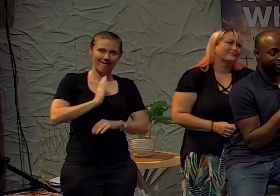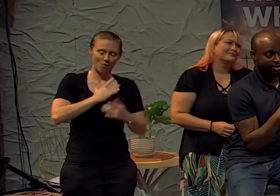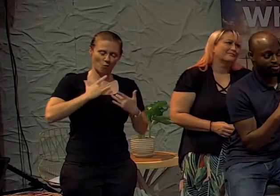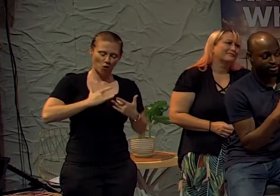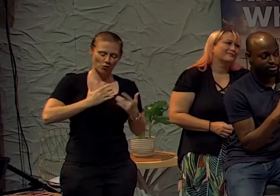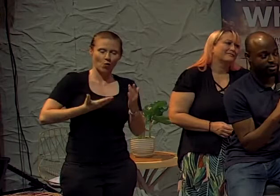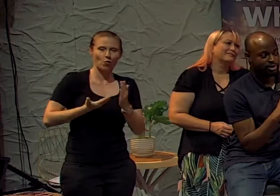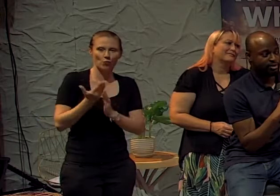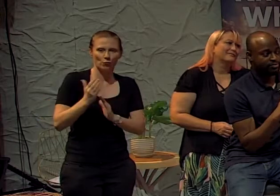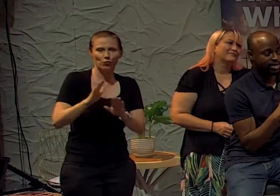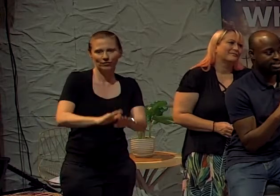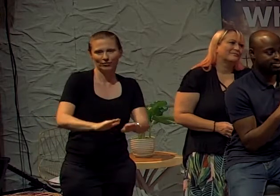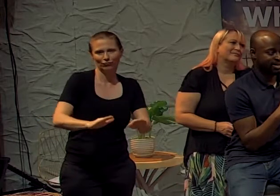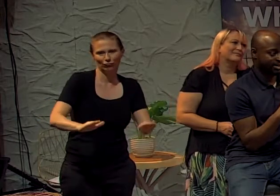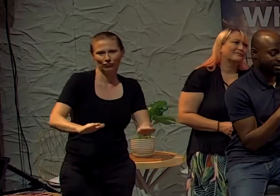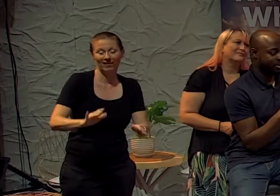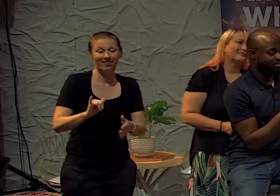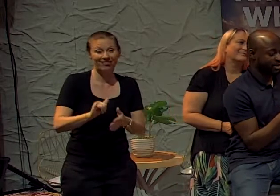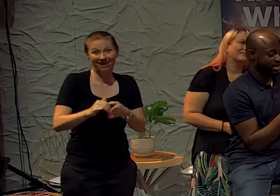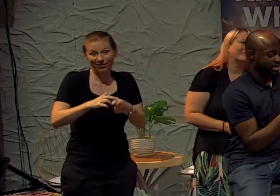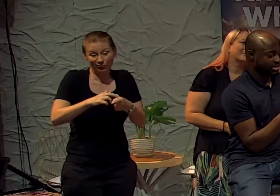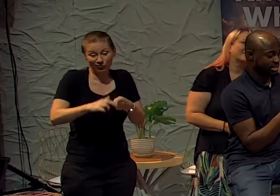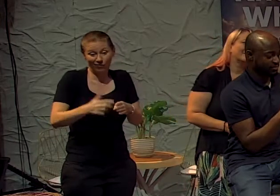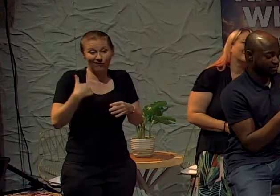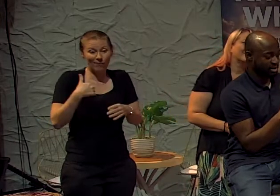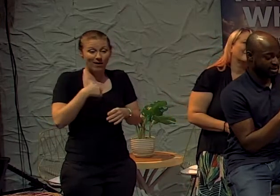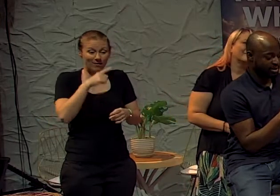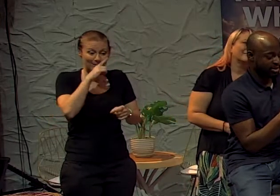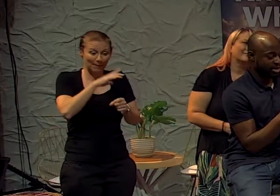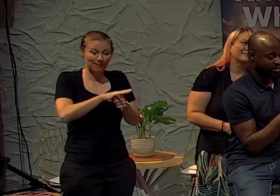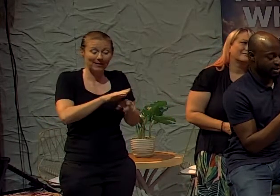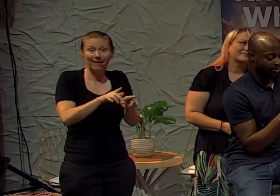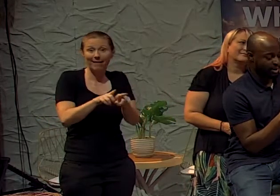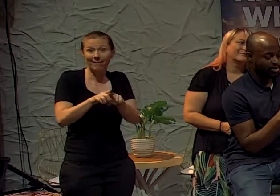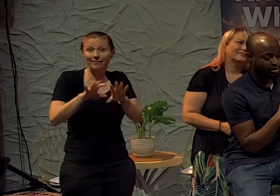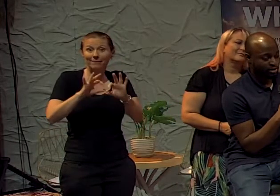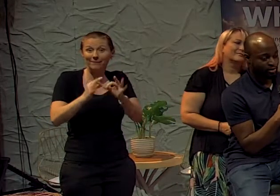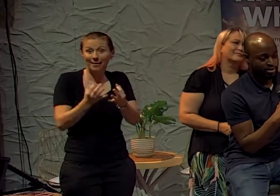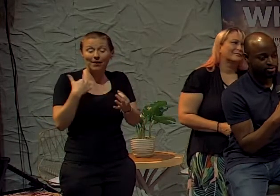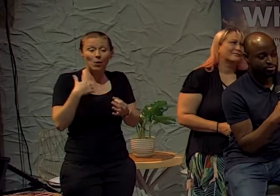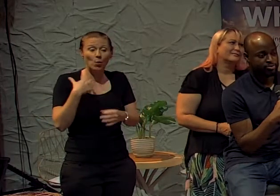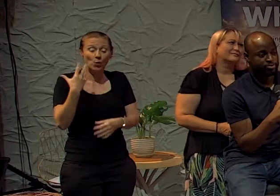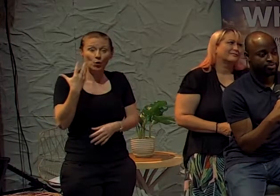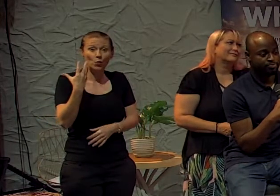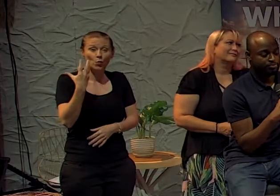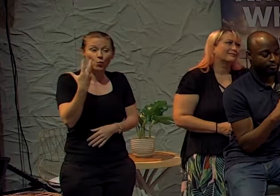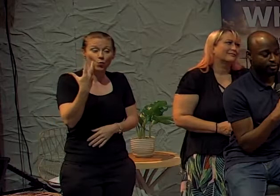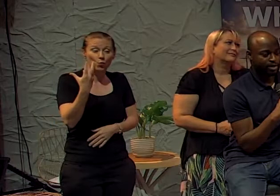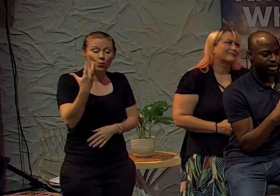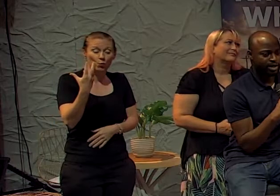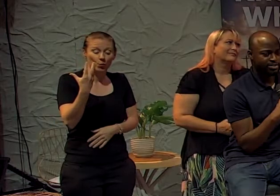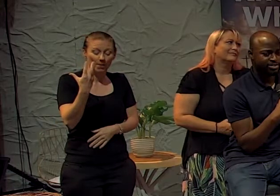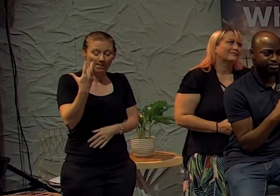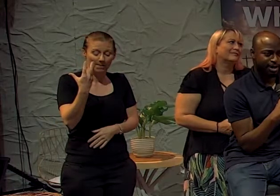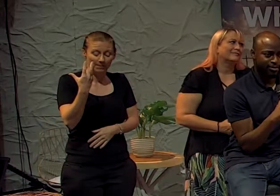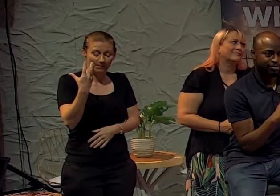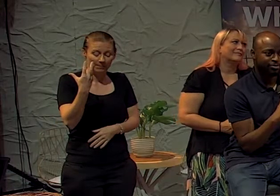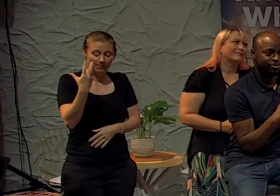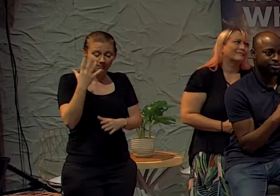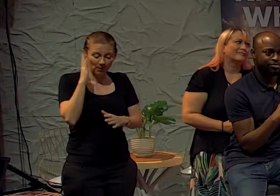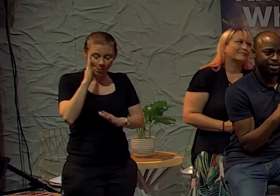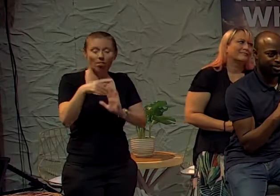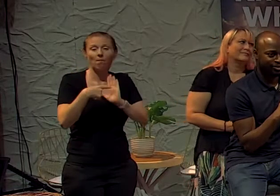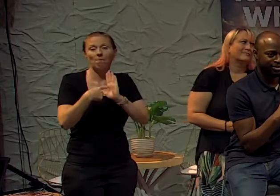that's a direct result of us making a commitment as a family that we are going to just